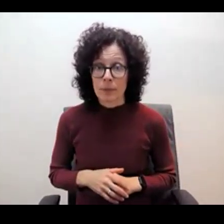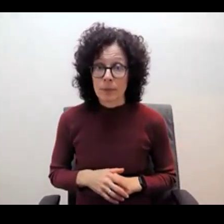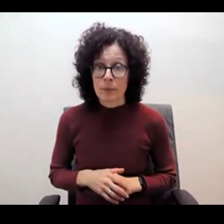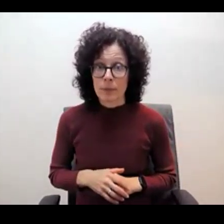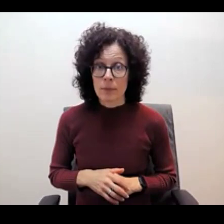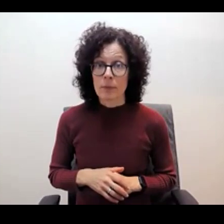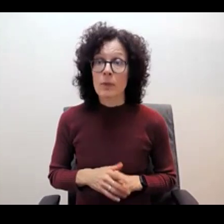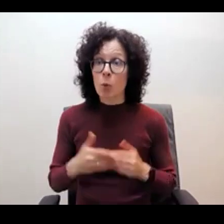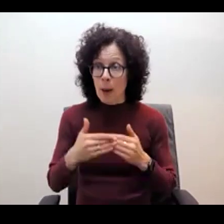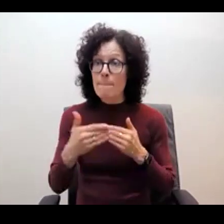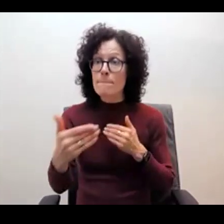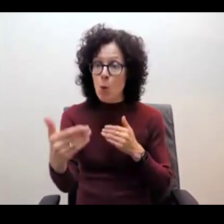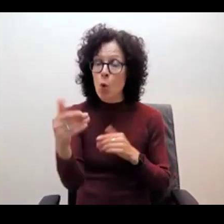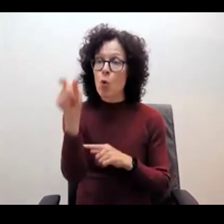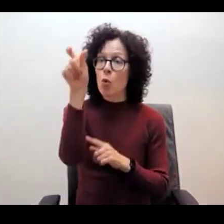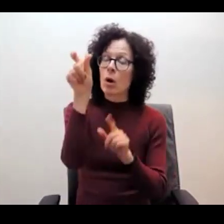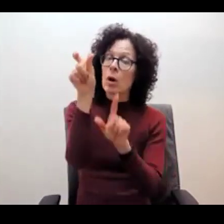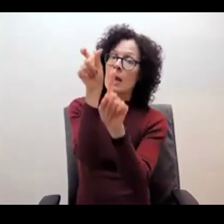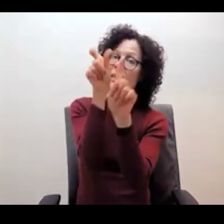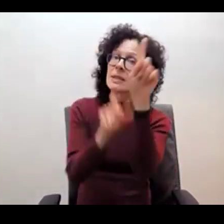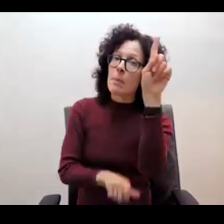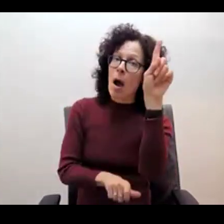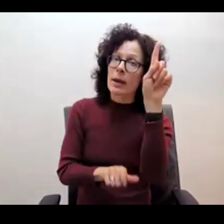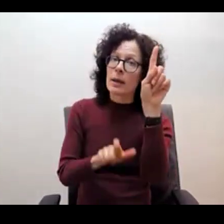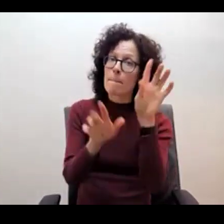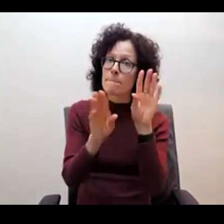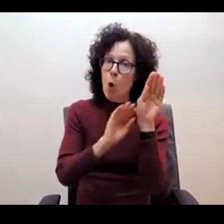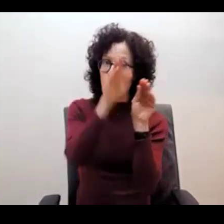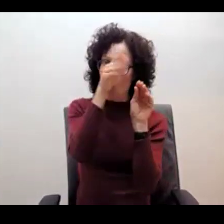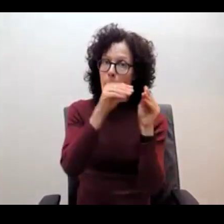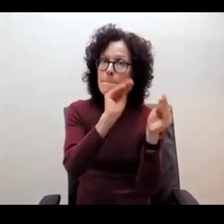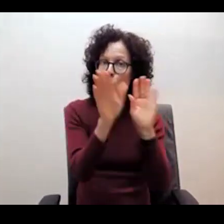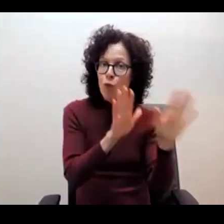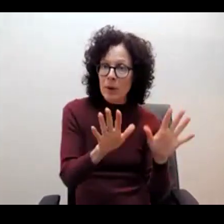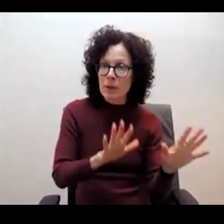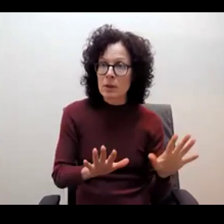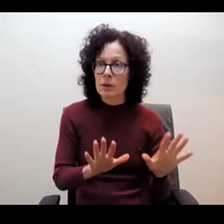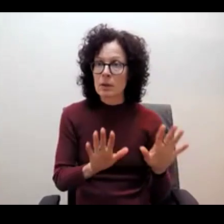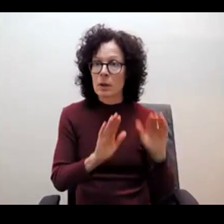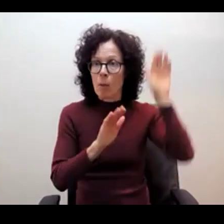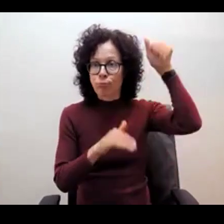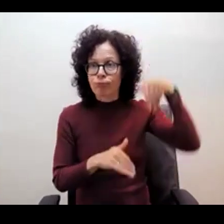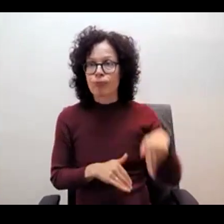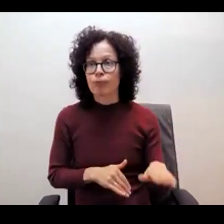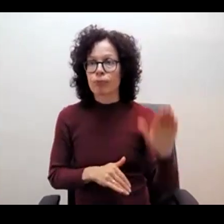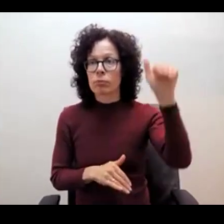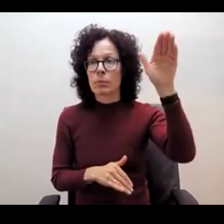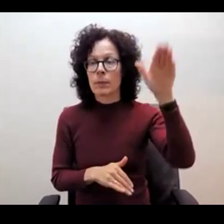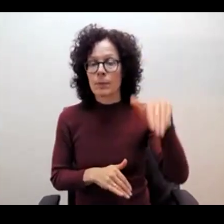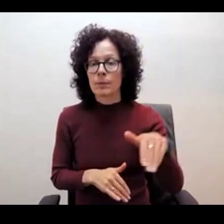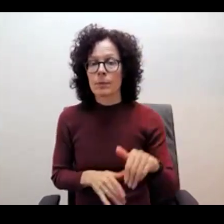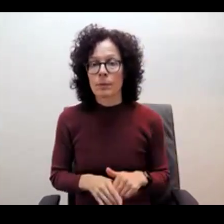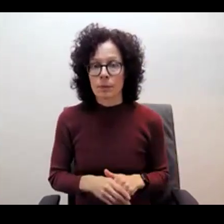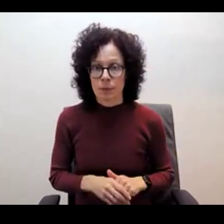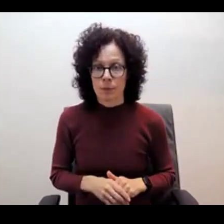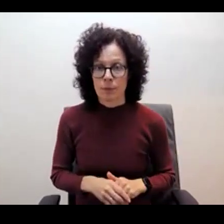of motion in the spine. And then the hips glide forward, chin to the chest, and